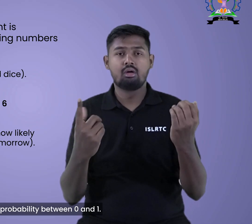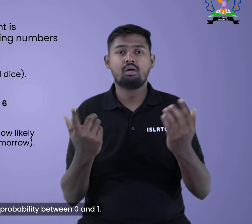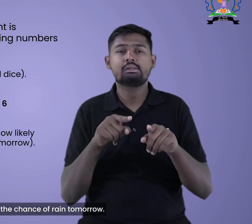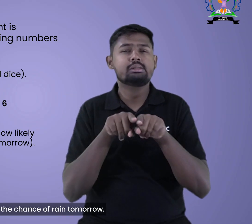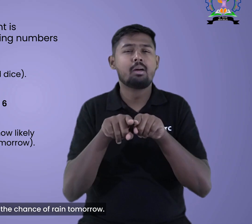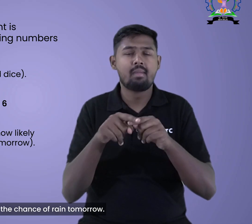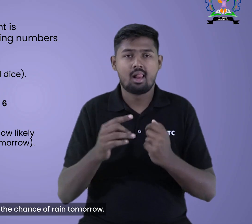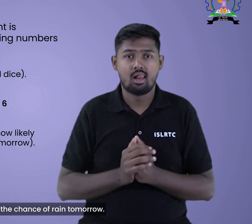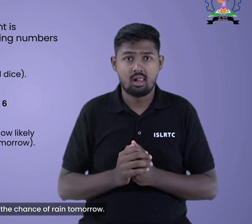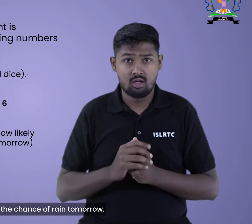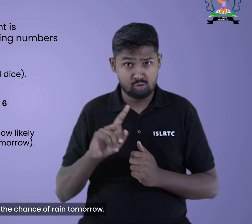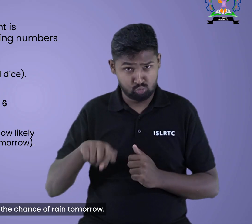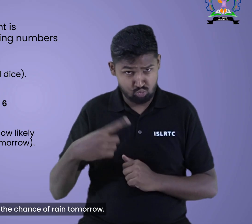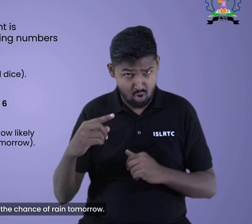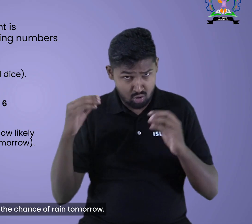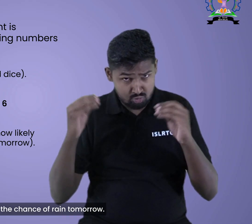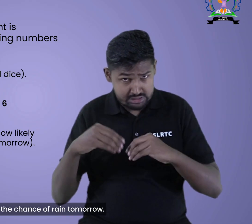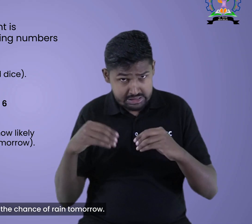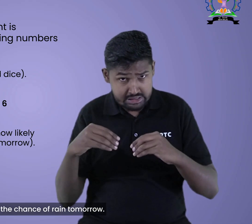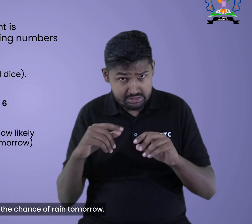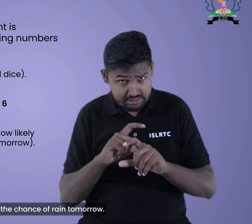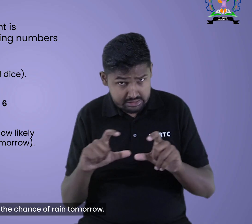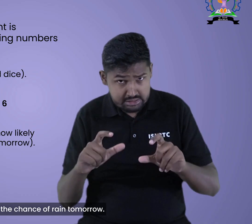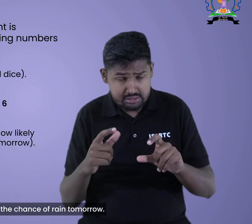For example, the chance of rain tomorrow.